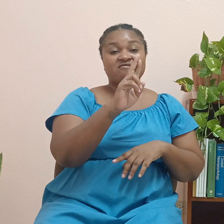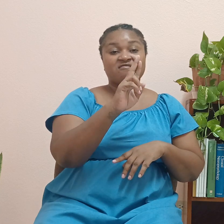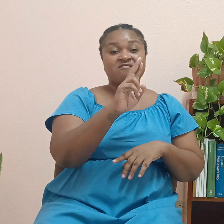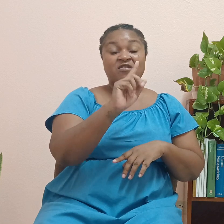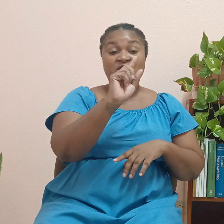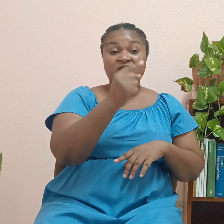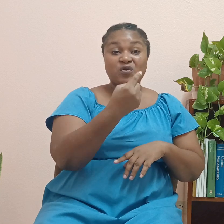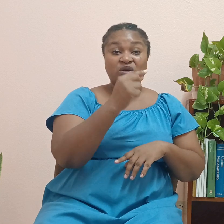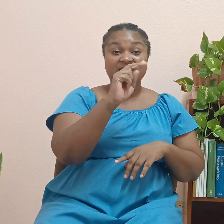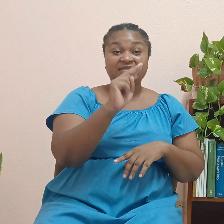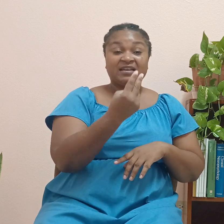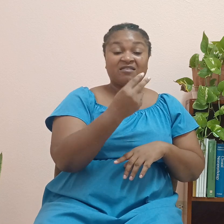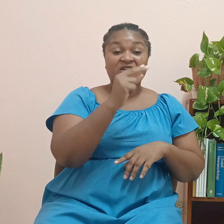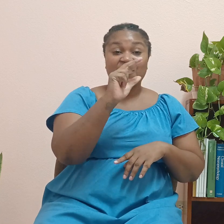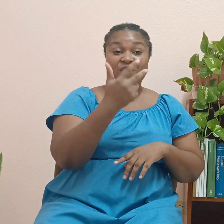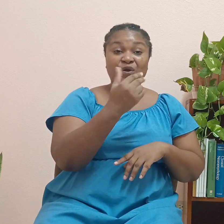1st, 2nd, and 3rd John,